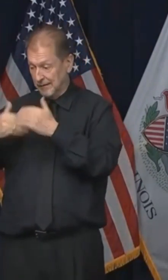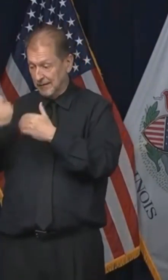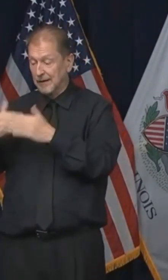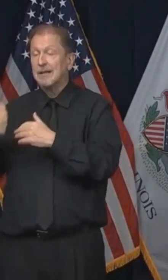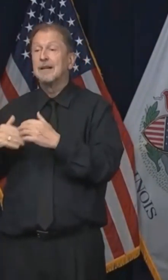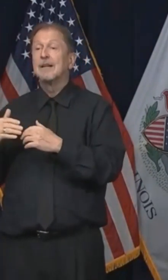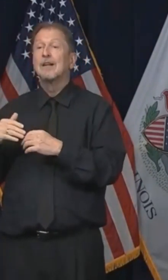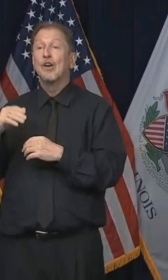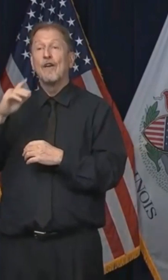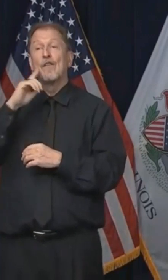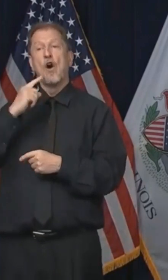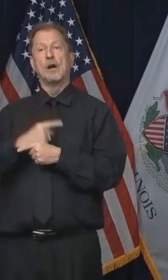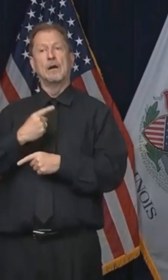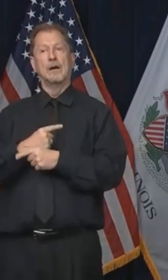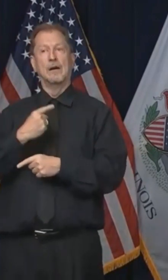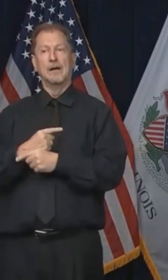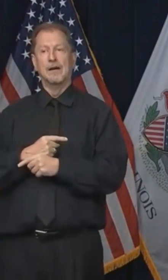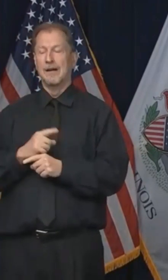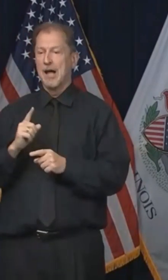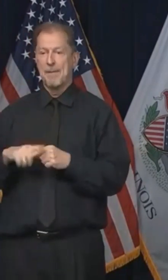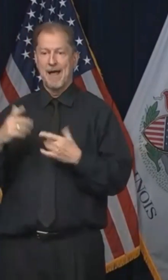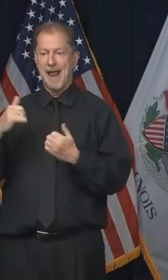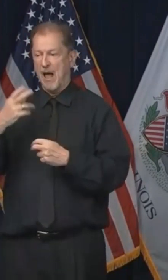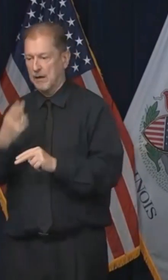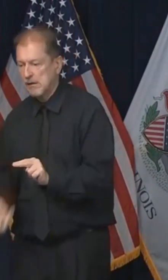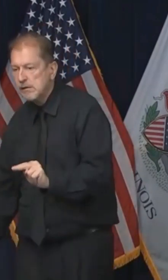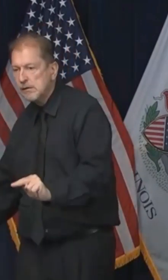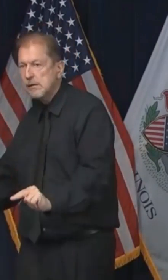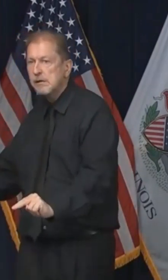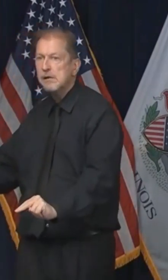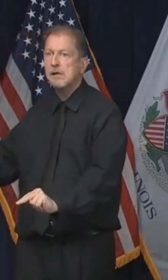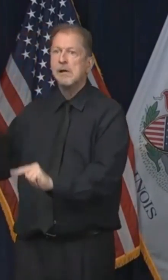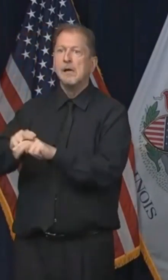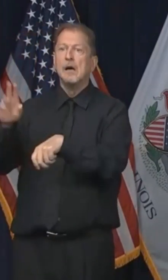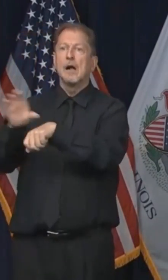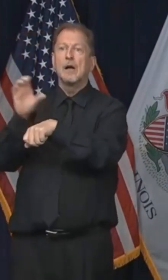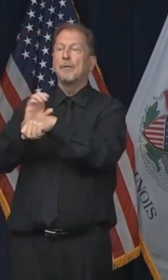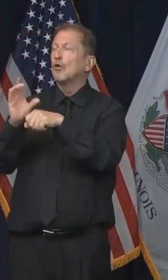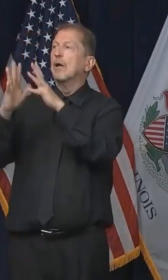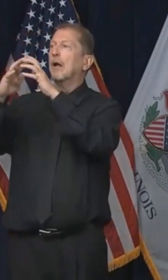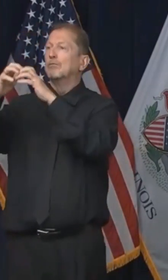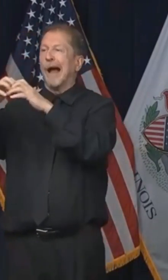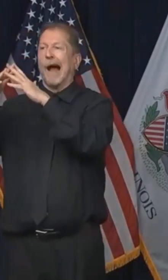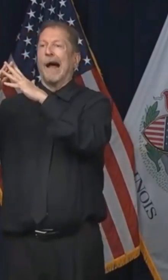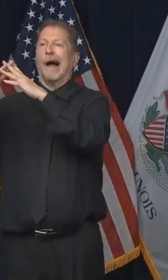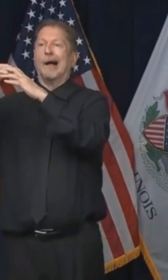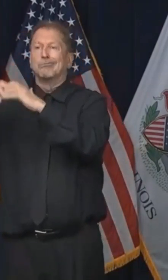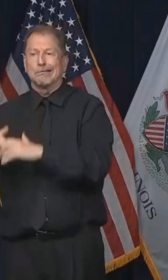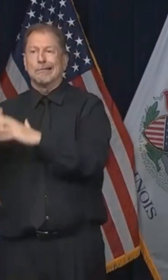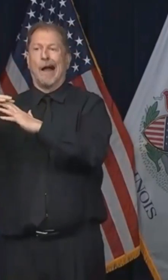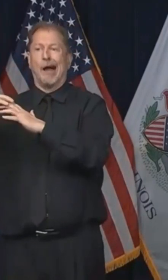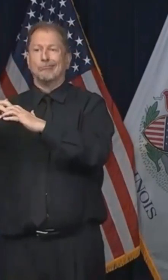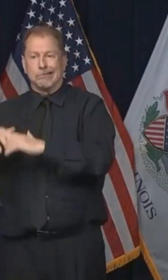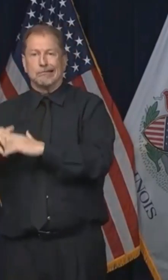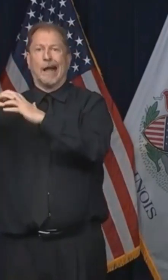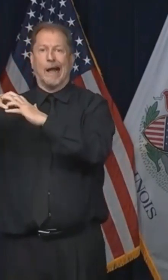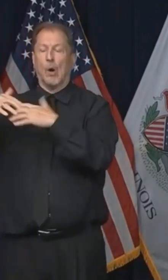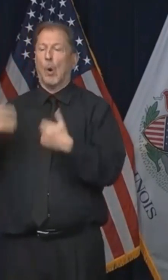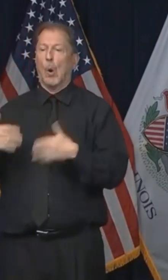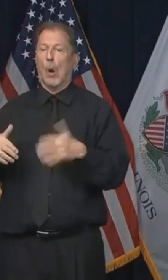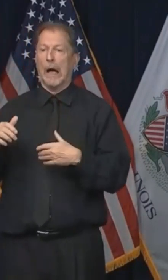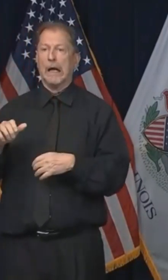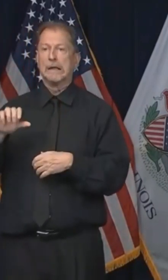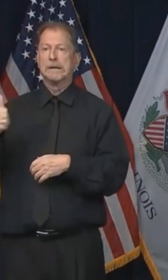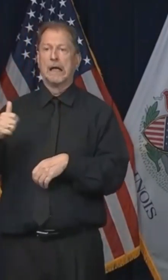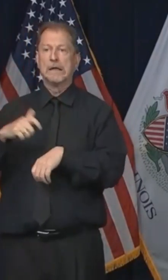of claims that were expected, over that 10-year period. The system was operating. Now it's 10 times as many,